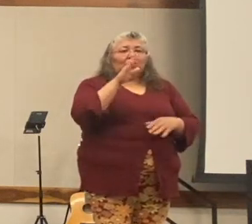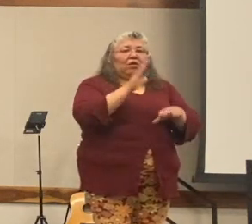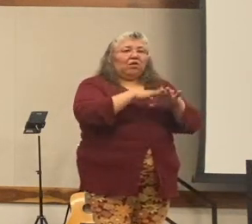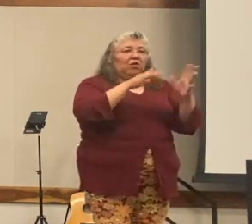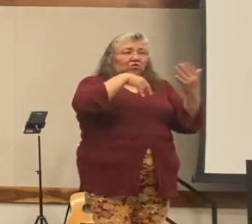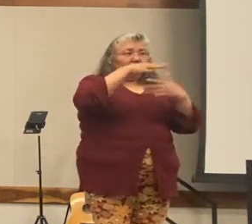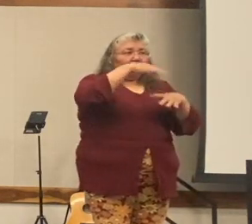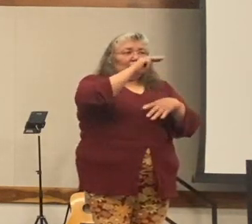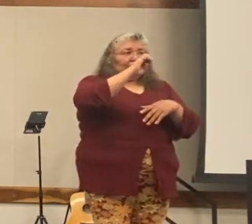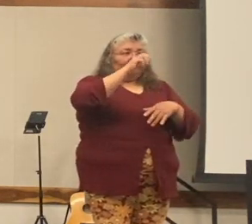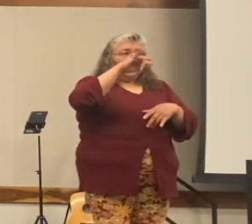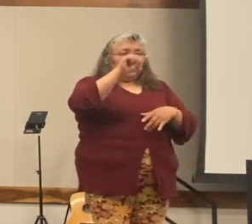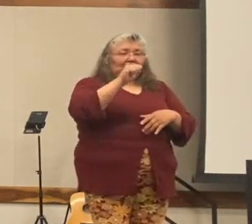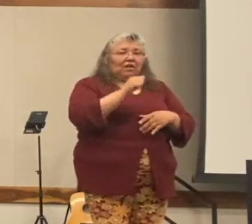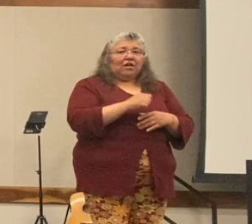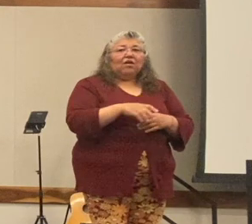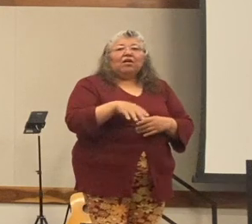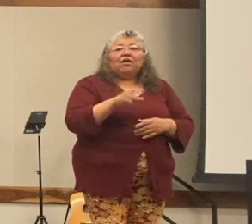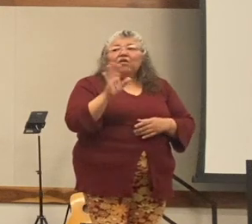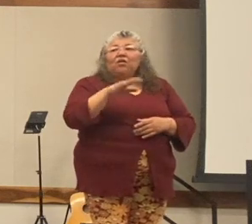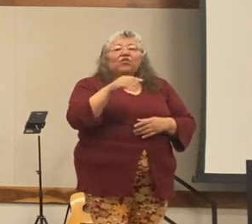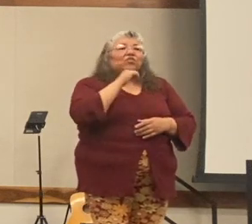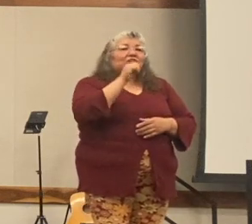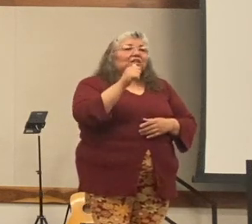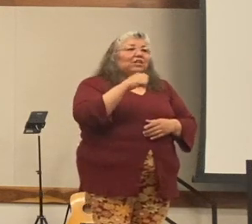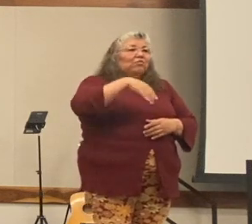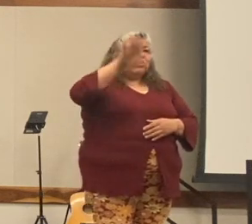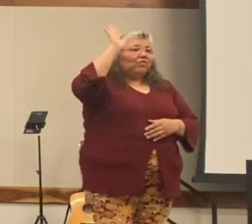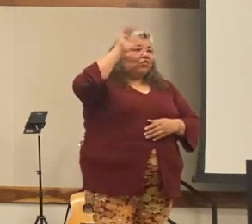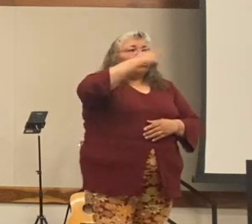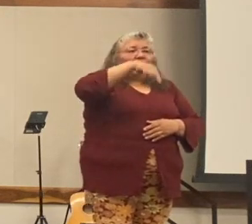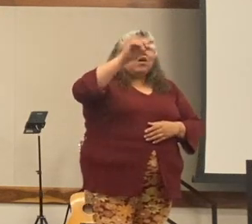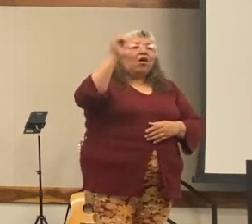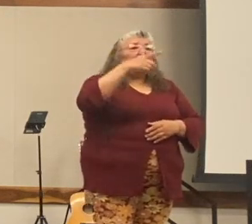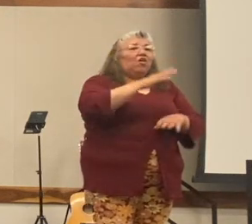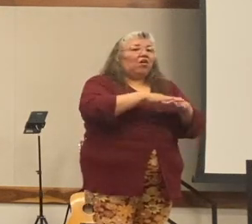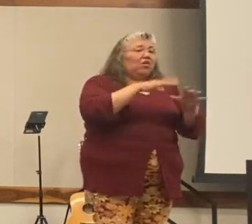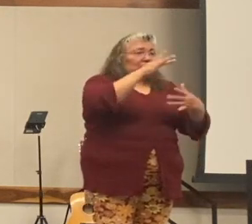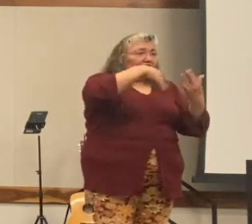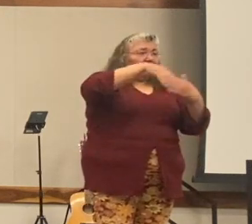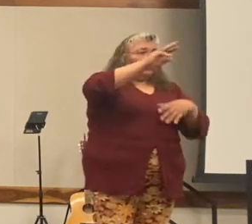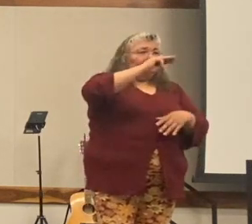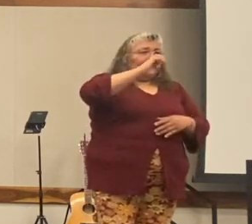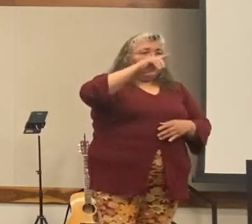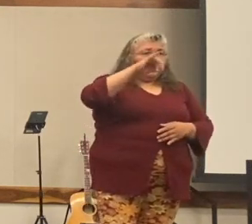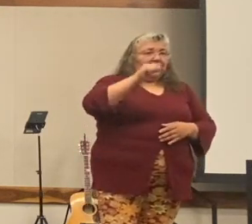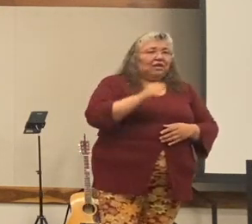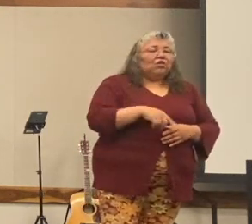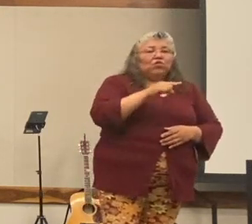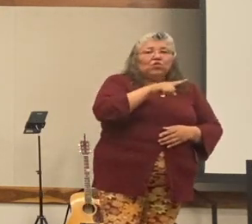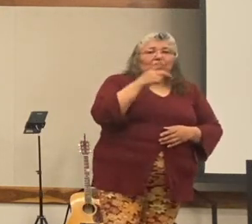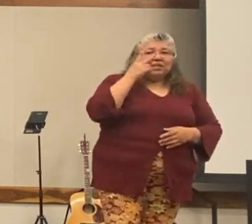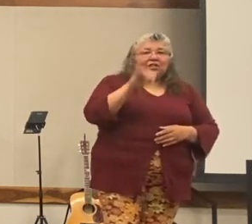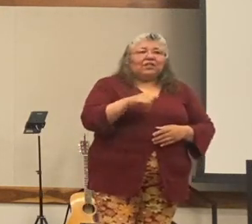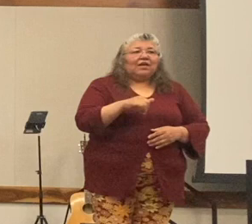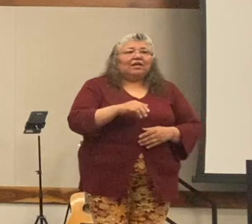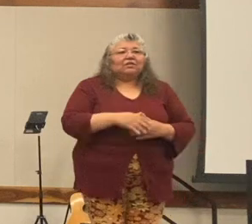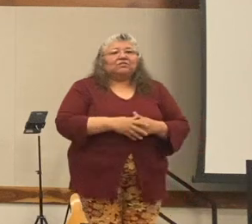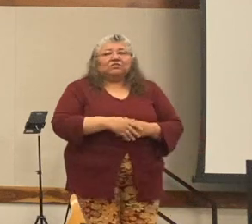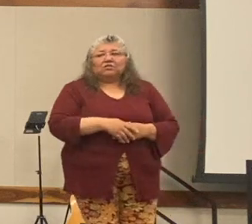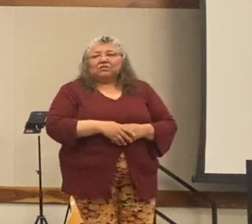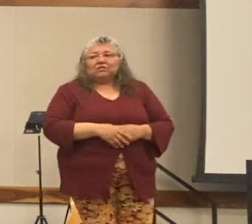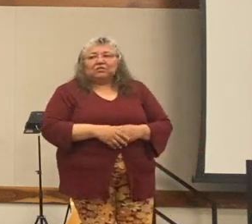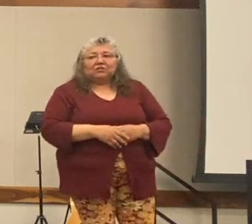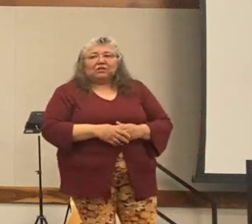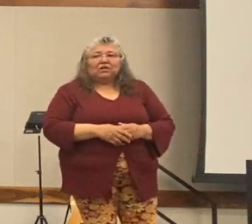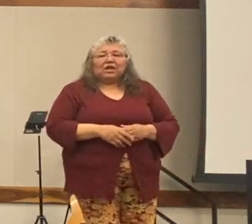media? All of you didn't raise your hand, a bunch of liars. You're all on social media, right? Right? And so when you see them, all they're doing is like,